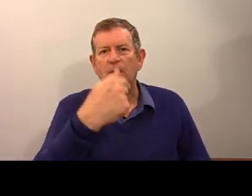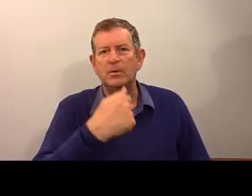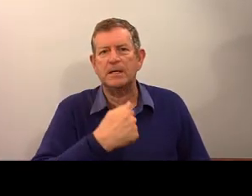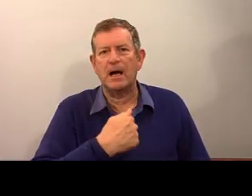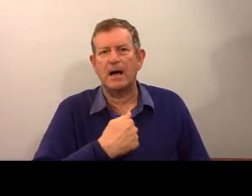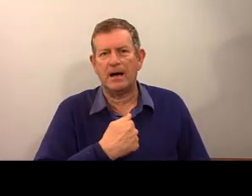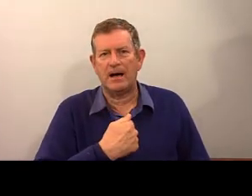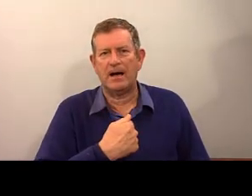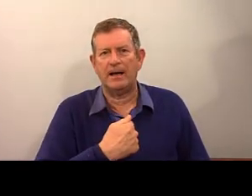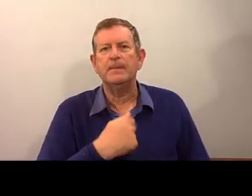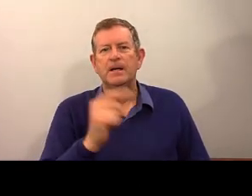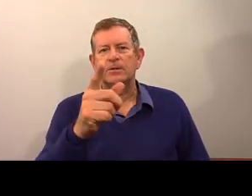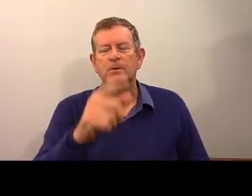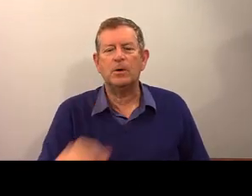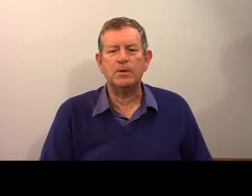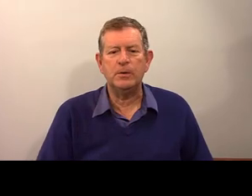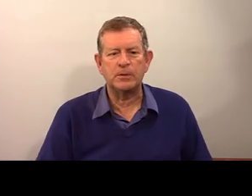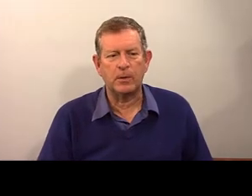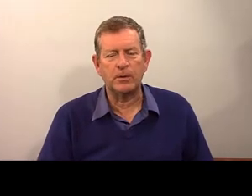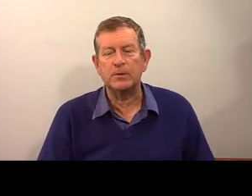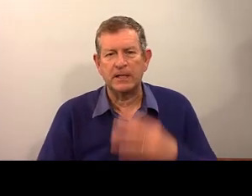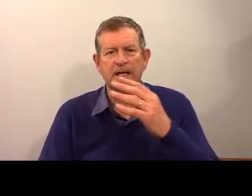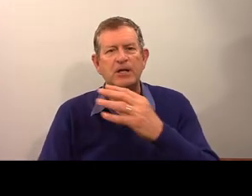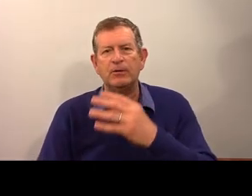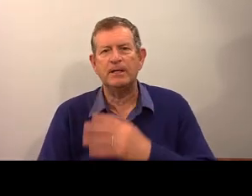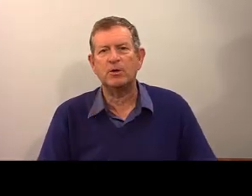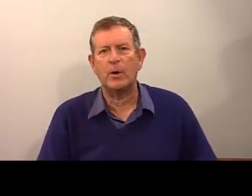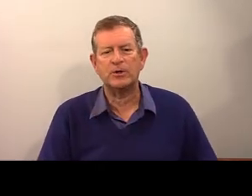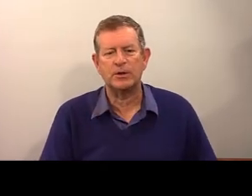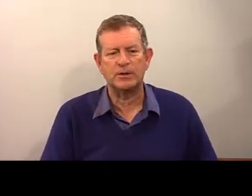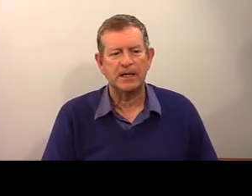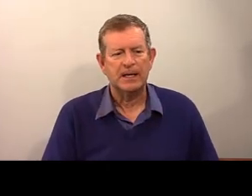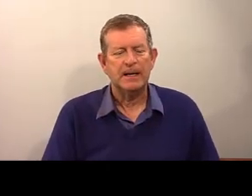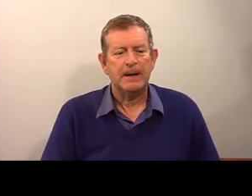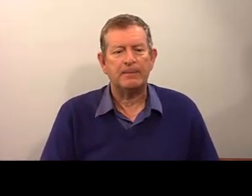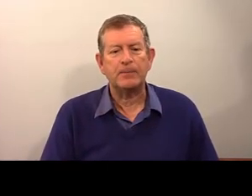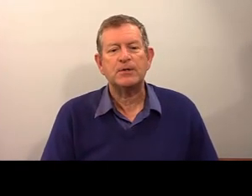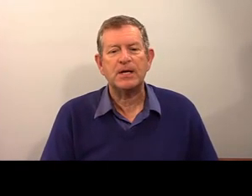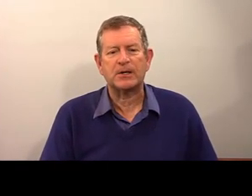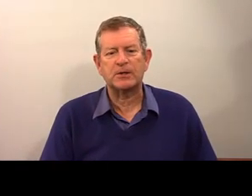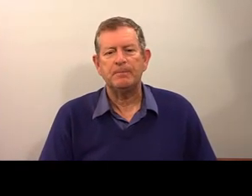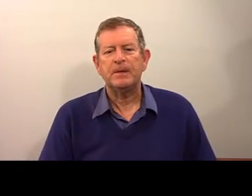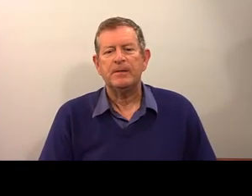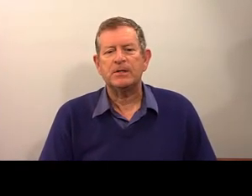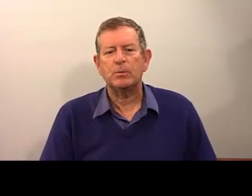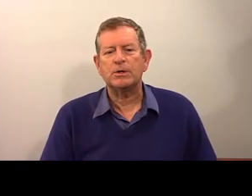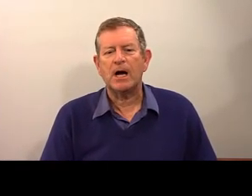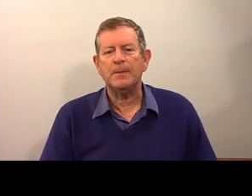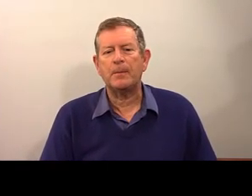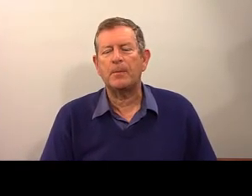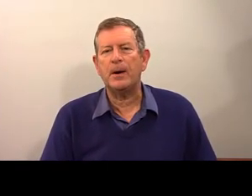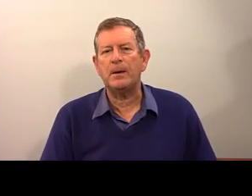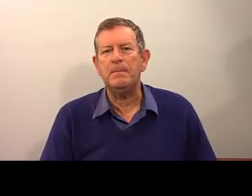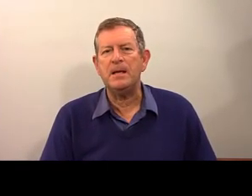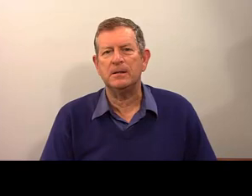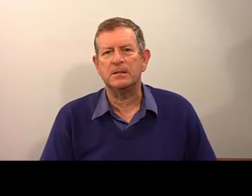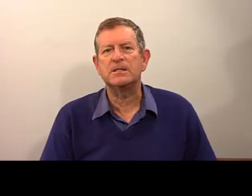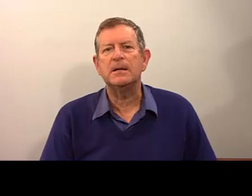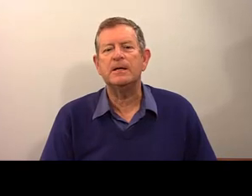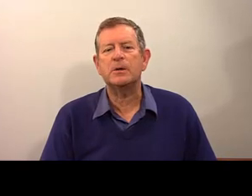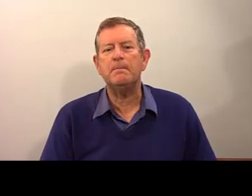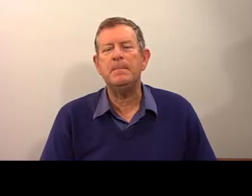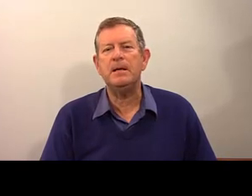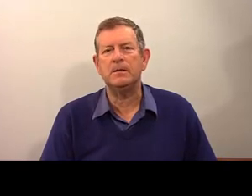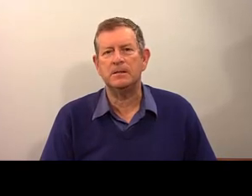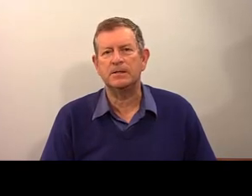you, don't I. So don't you is what we're using in each of these questions. Number 6, we're talking about preparing